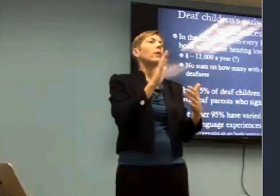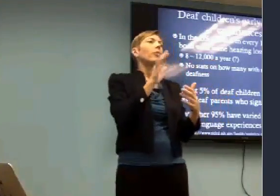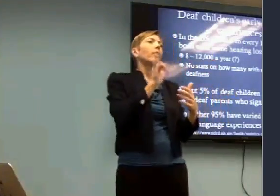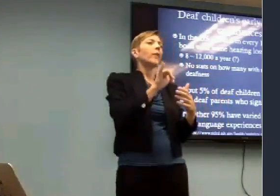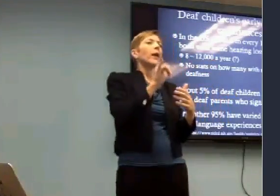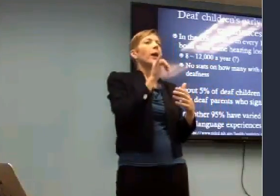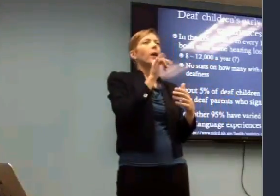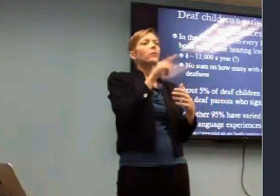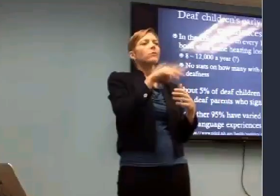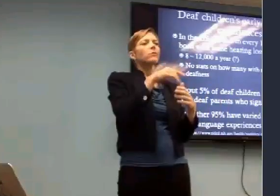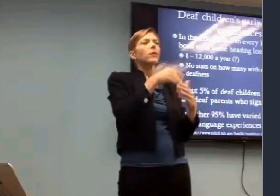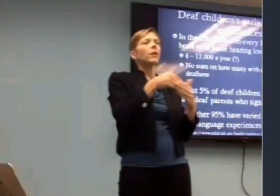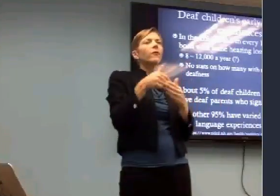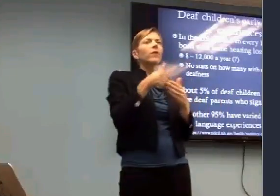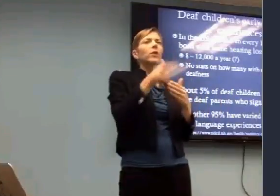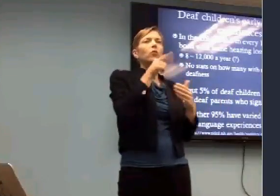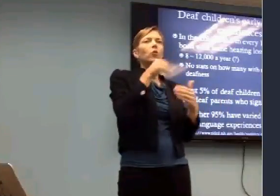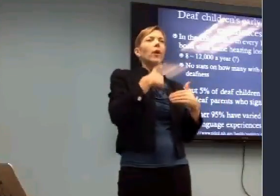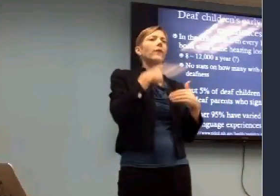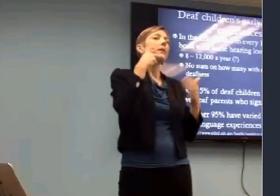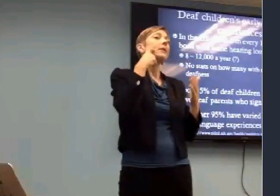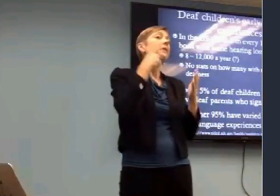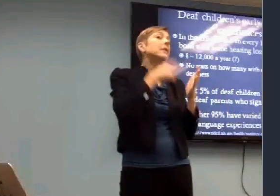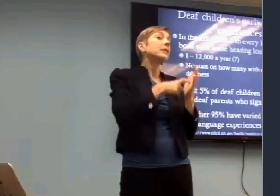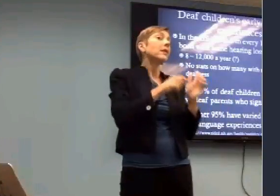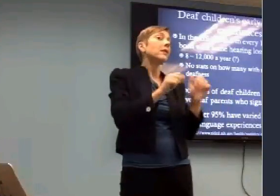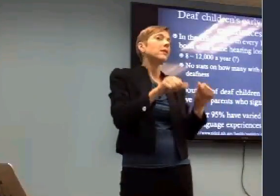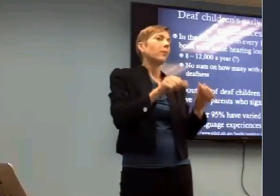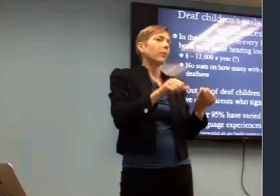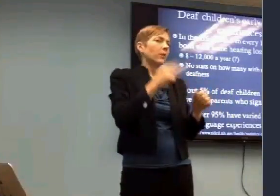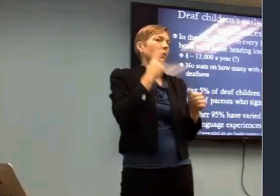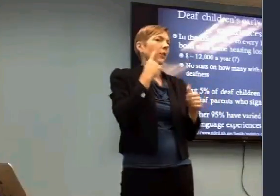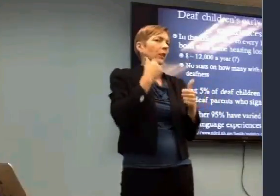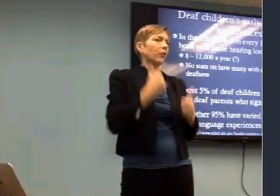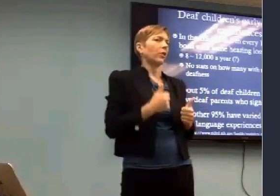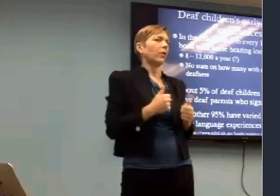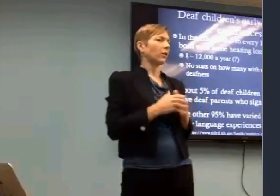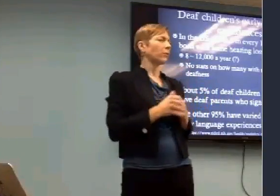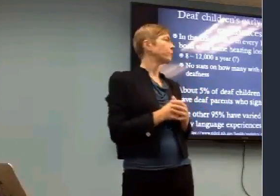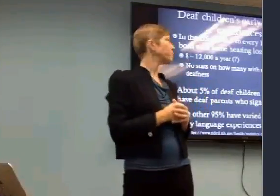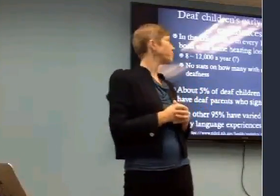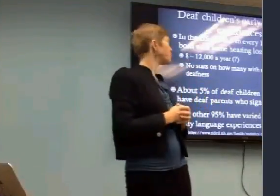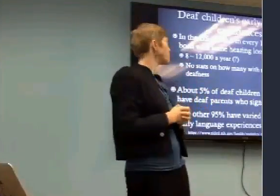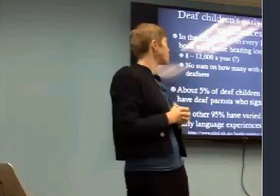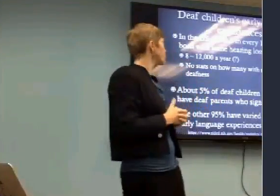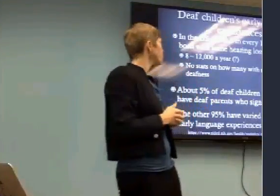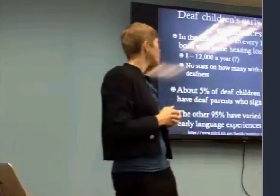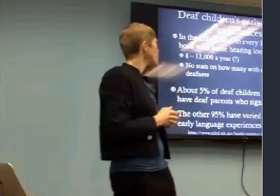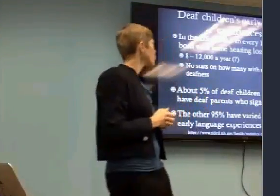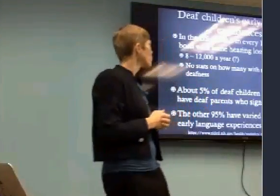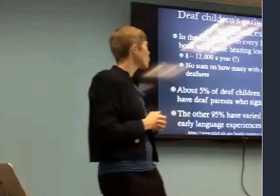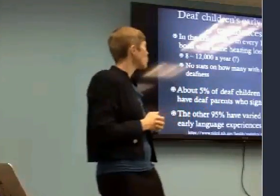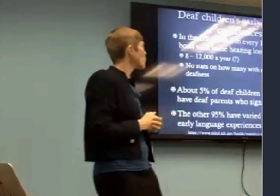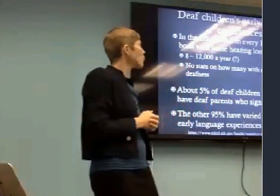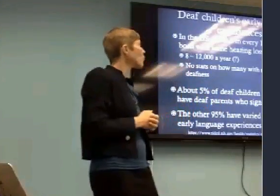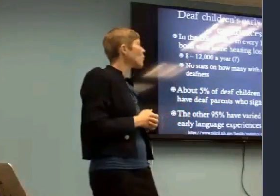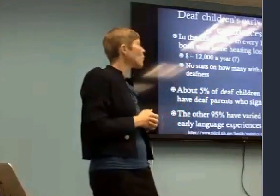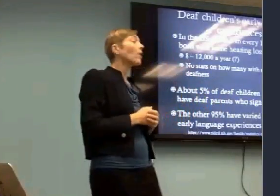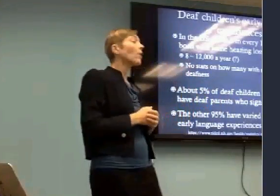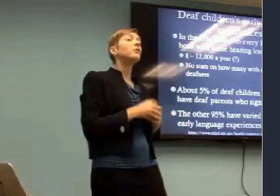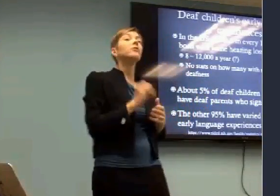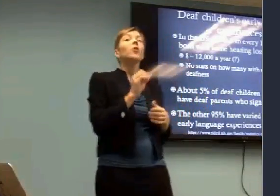it encompasses a wide range of hearing loss, those who have detectable hearing loss within this